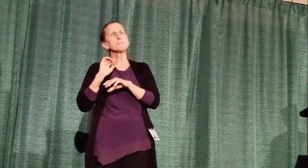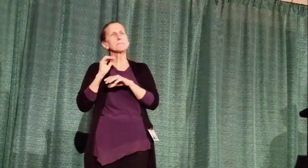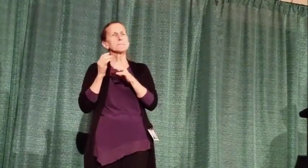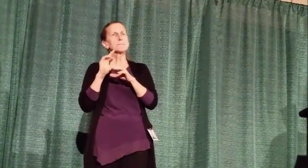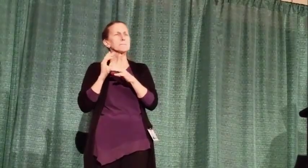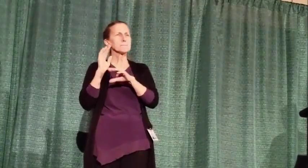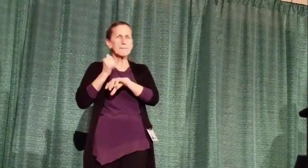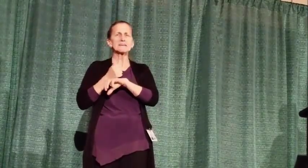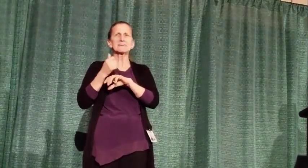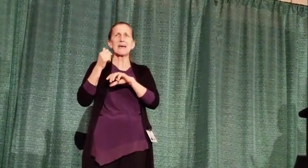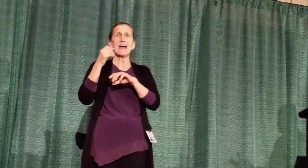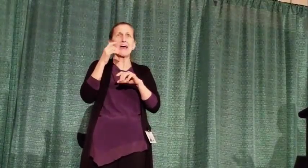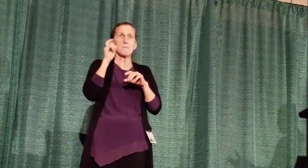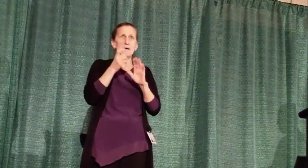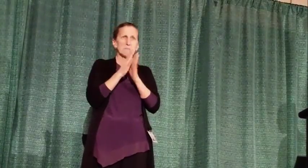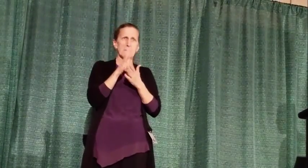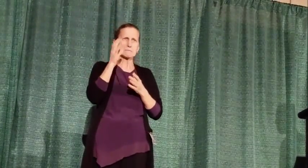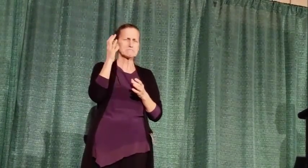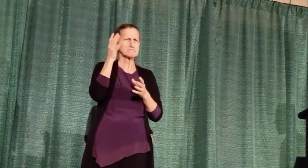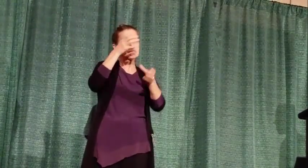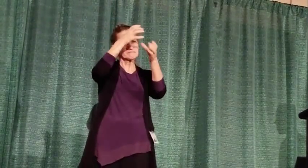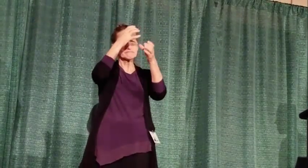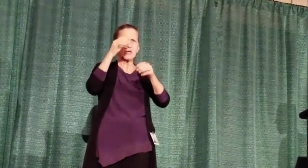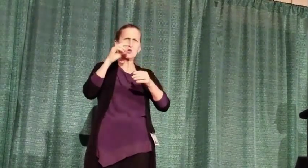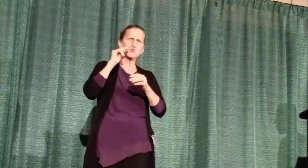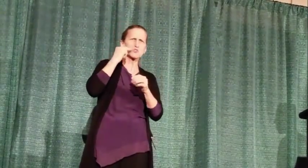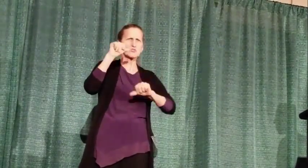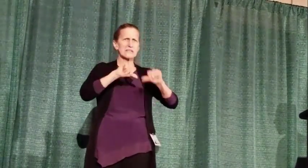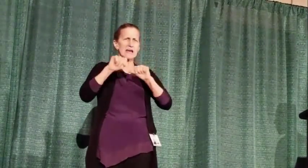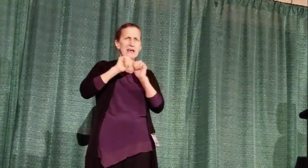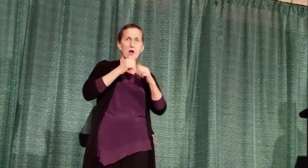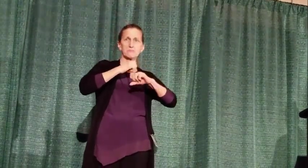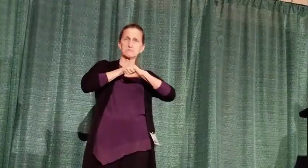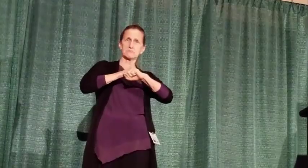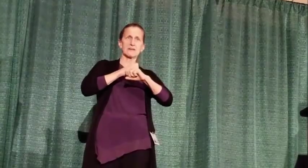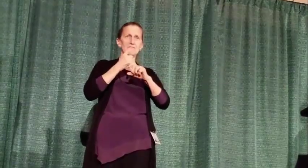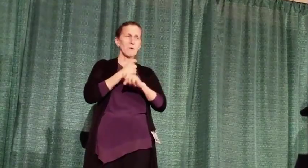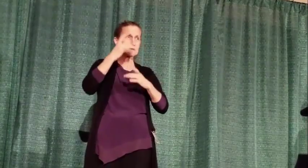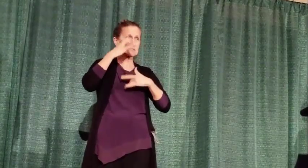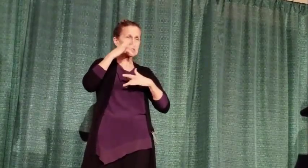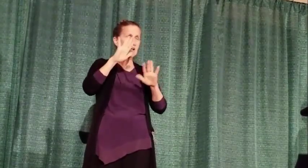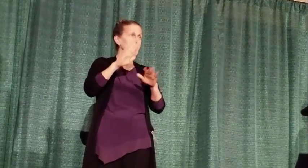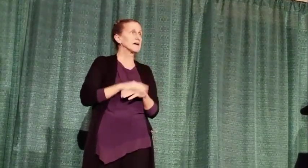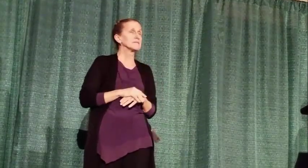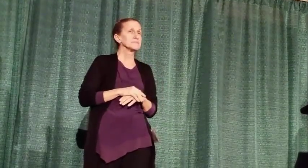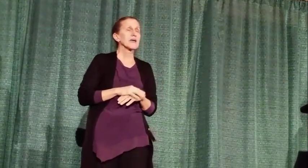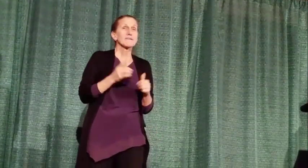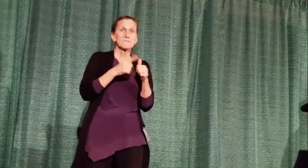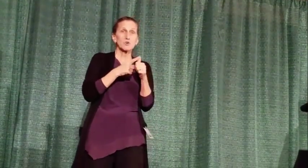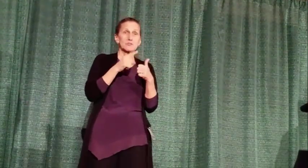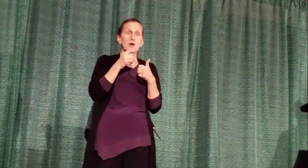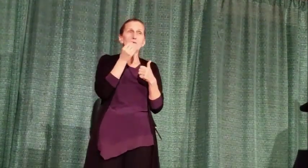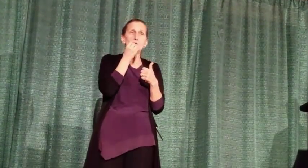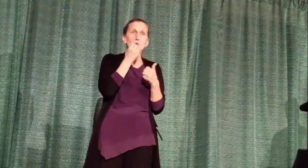in nutritional science to really protect against these diseases. Okay, the first thing is that food gives us nutrients, two types